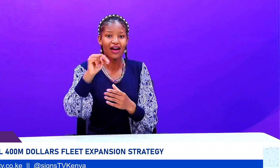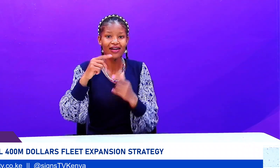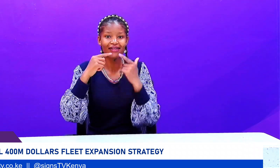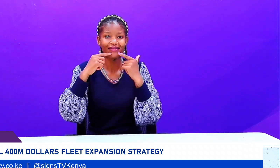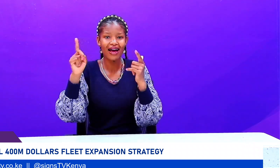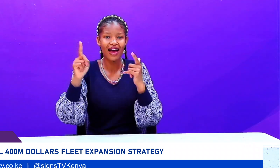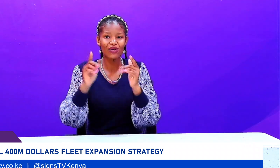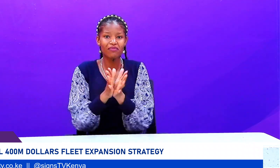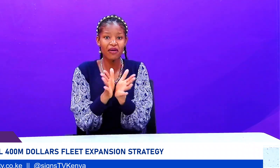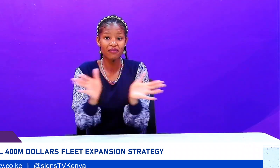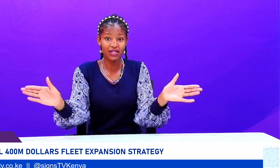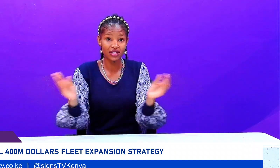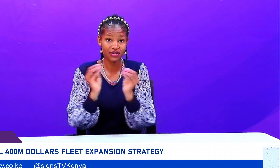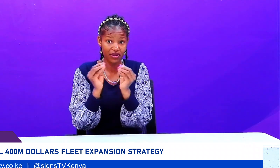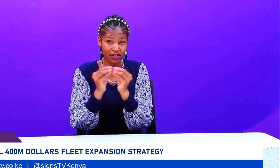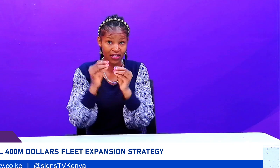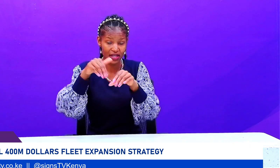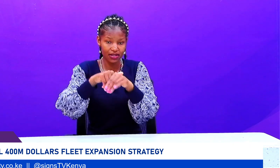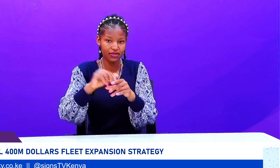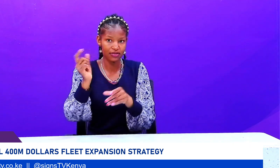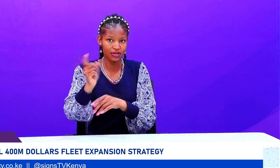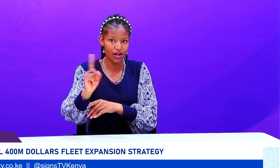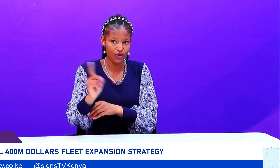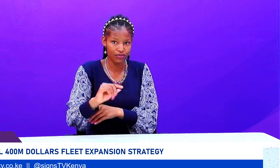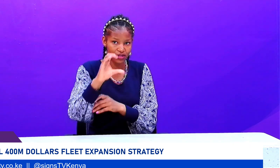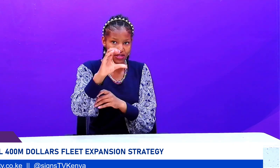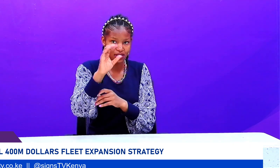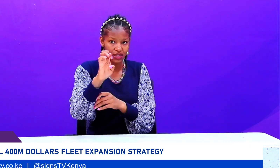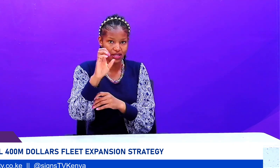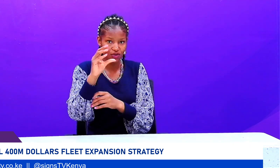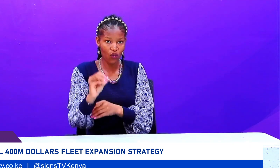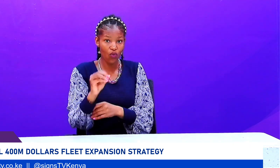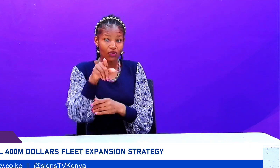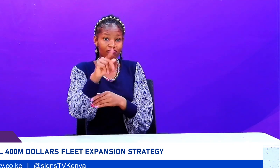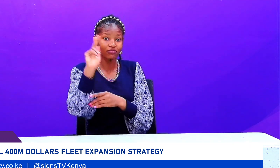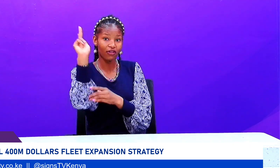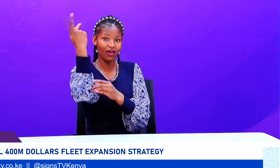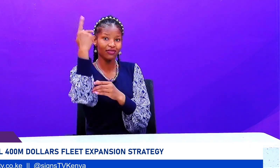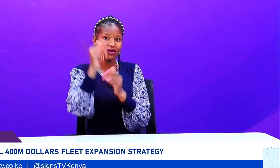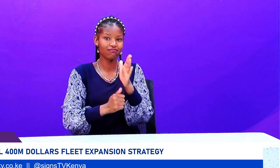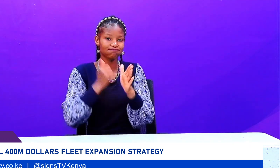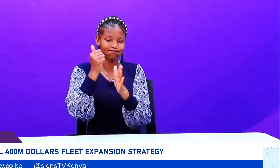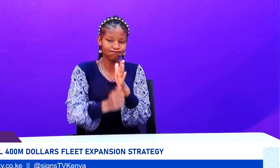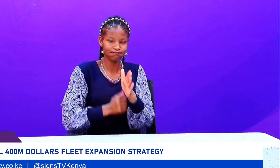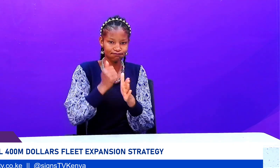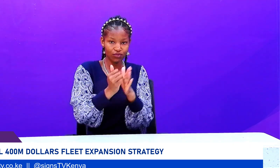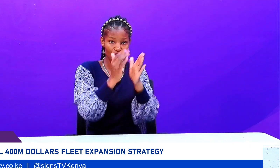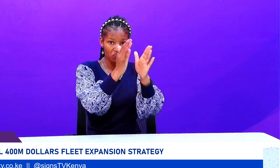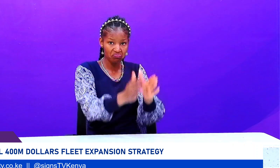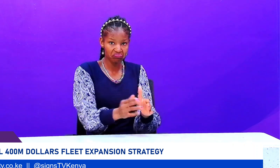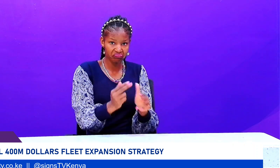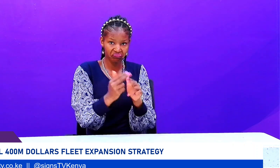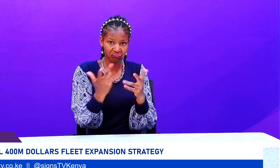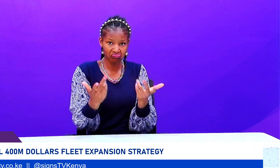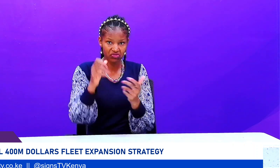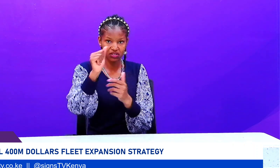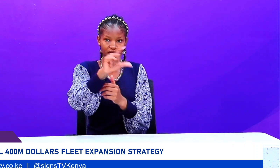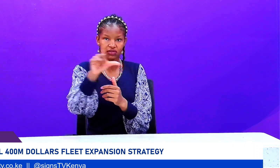Speaking during the Conference of Airlines Annual General Meeting in Nairobi, the CEO of the Kenya